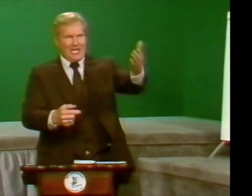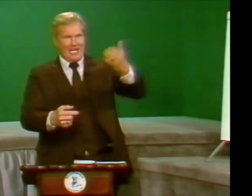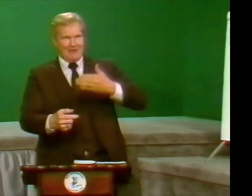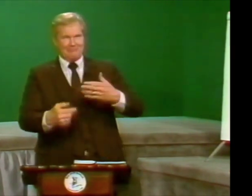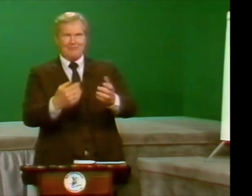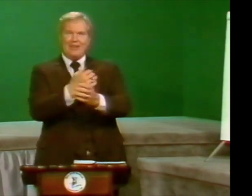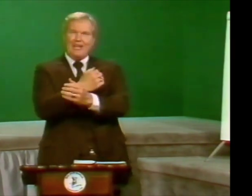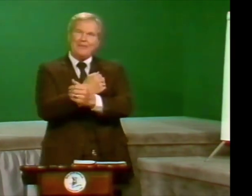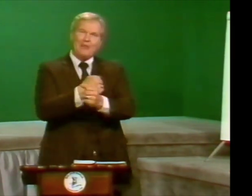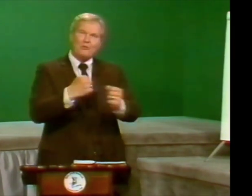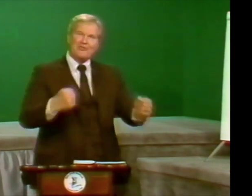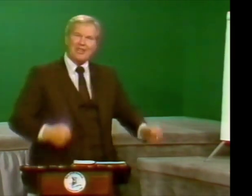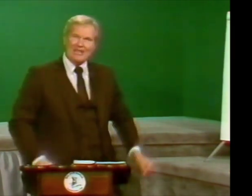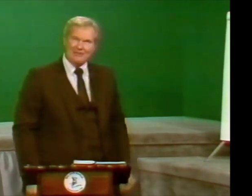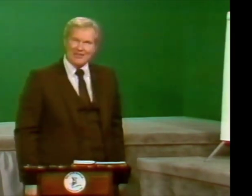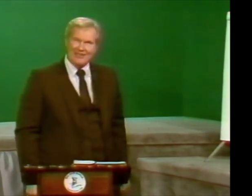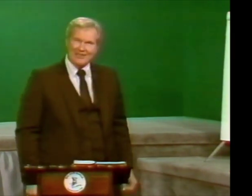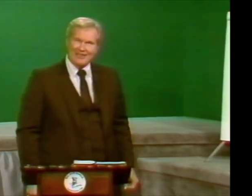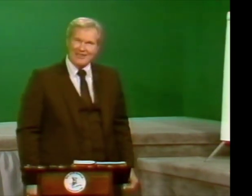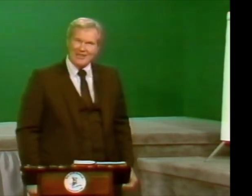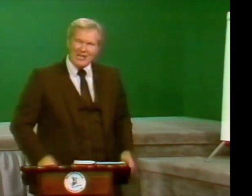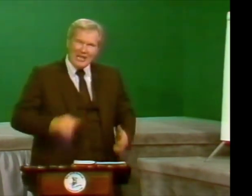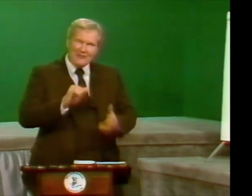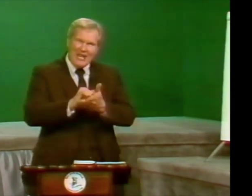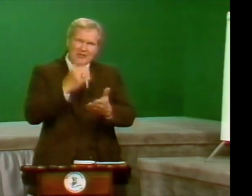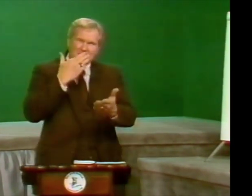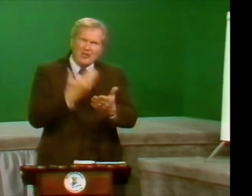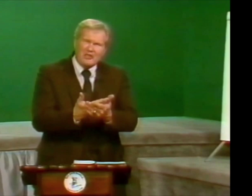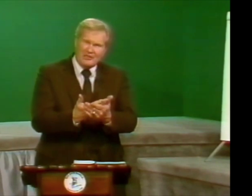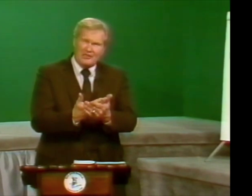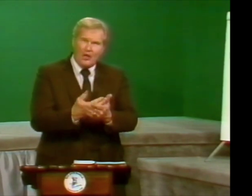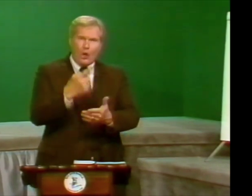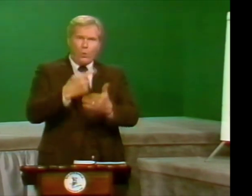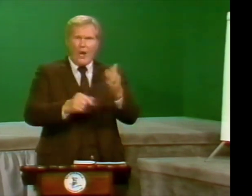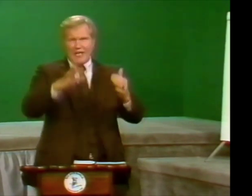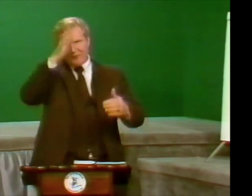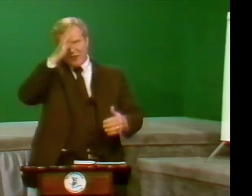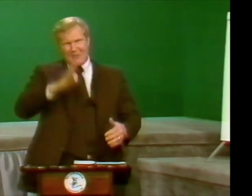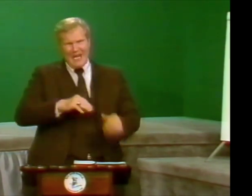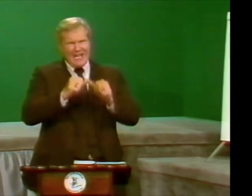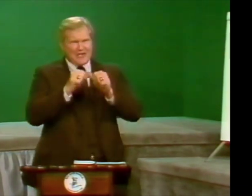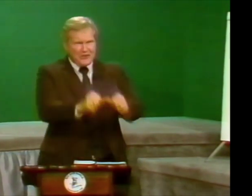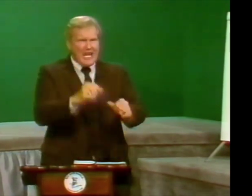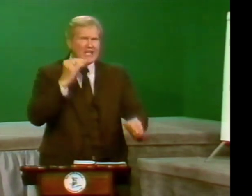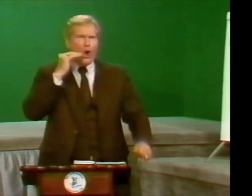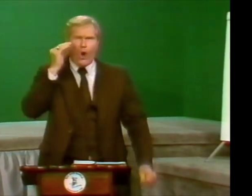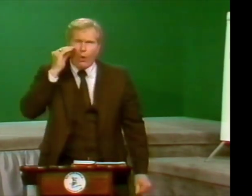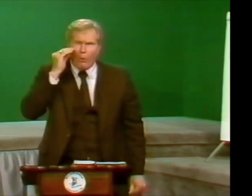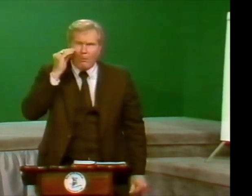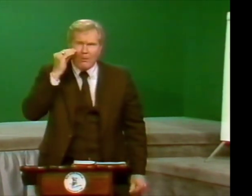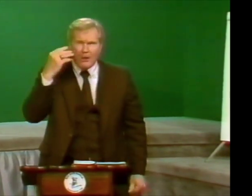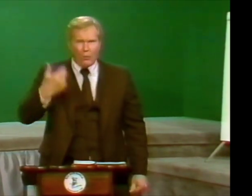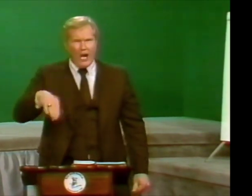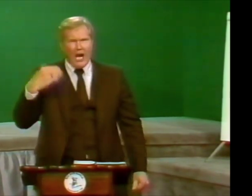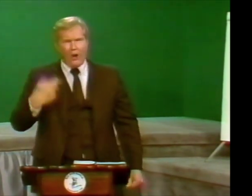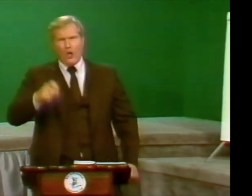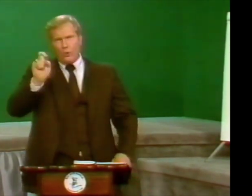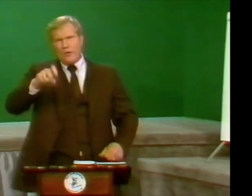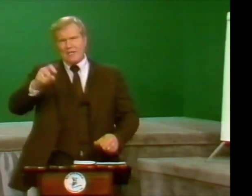came and they were saved. That's good. What if the man had stayed home? Wow, we need